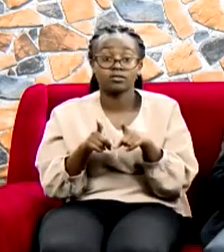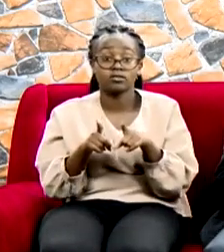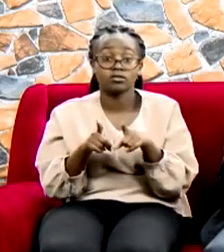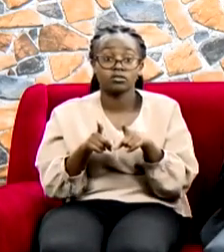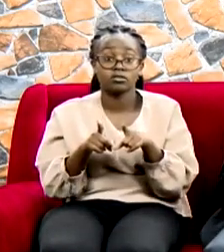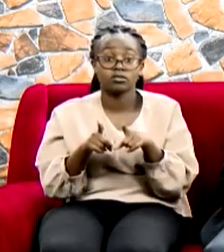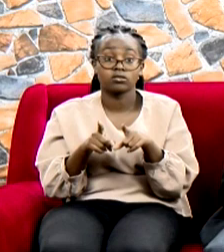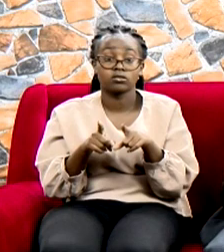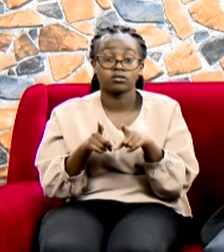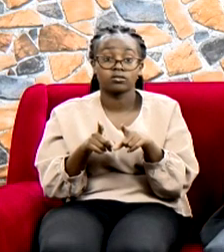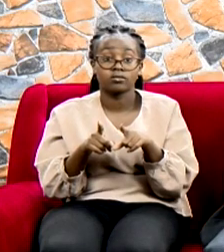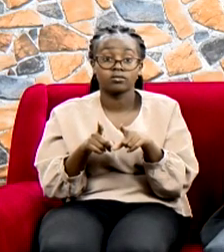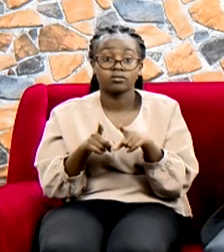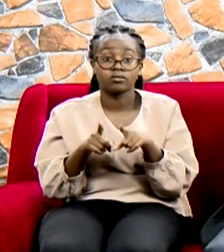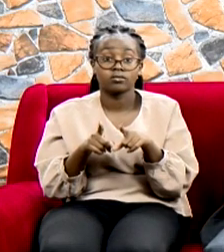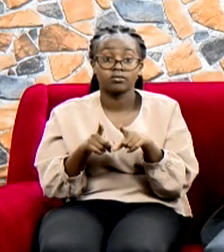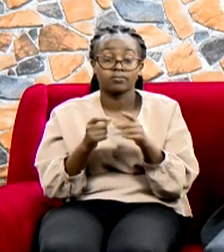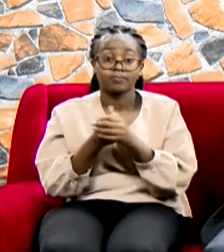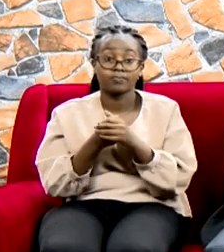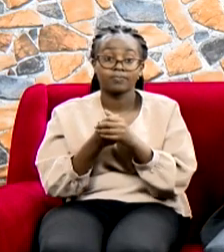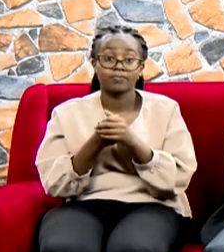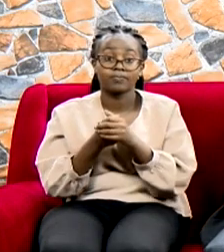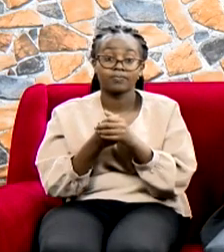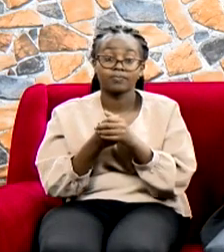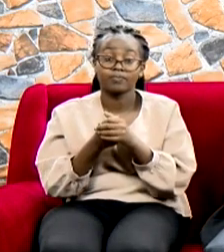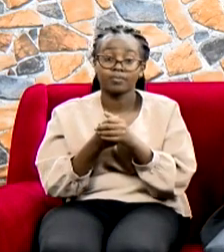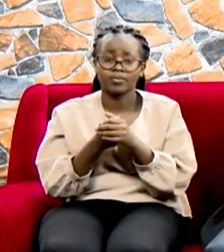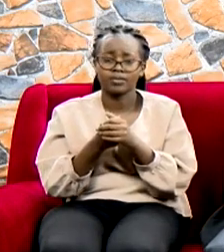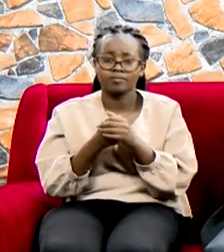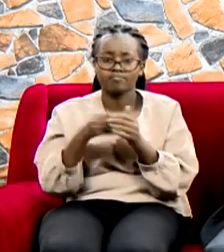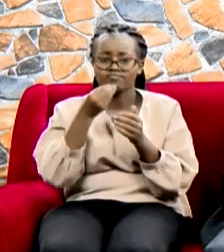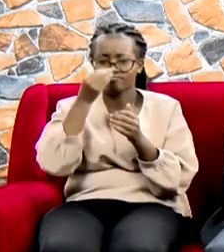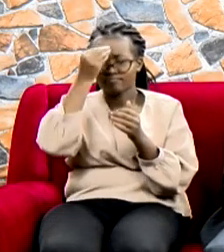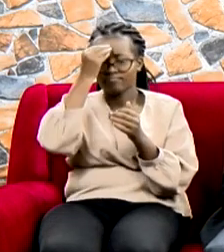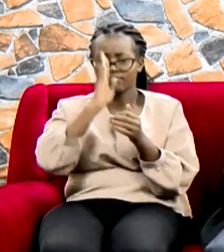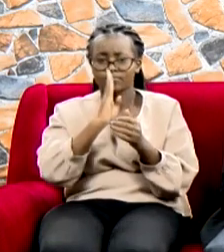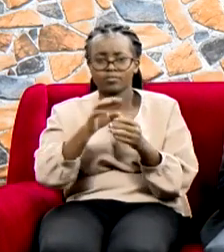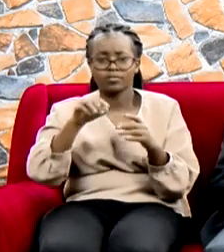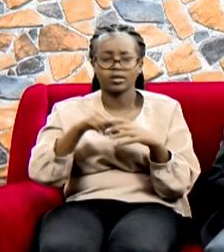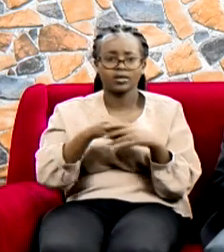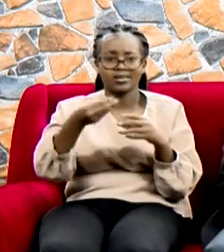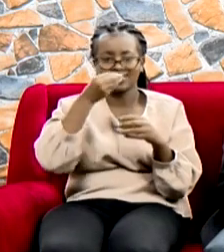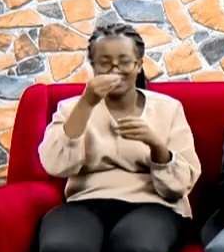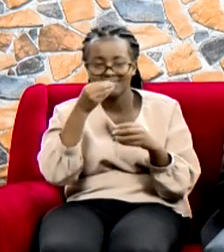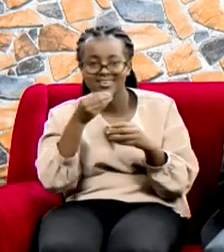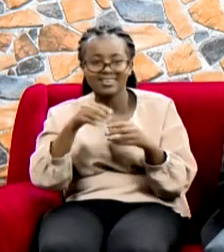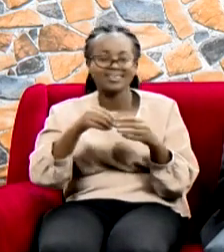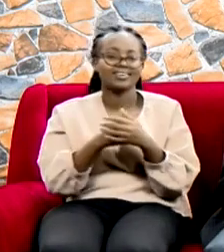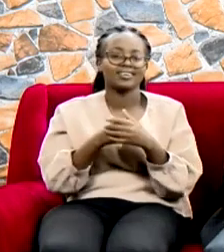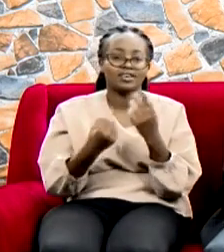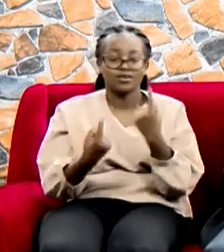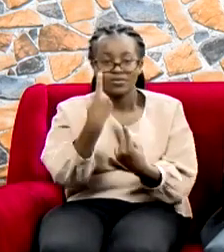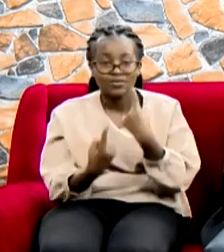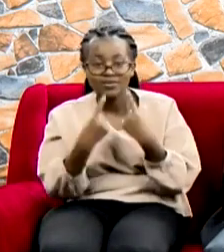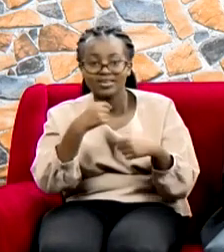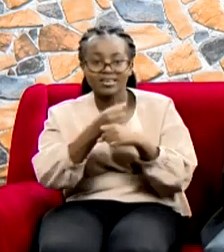and engage the child in a variety of play. Pretend to be cooking, to be eating, make